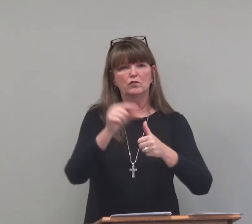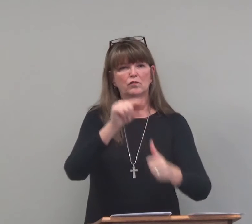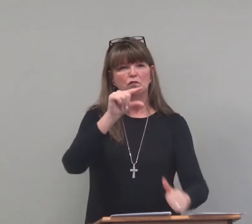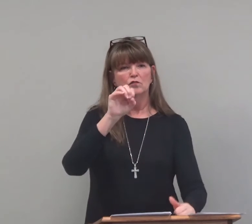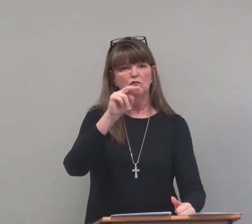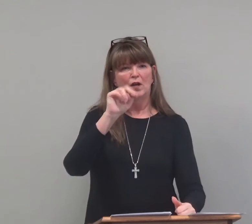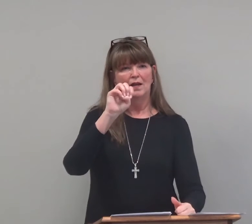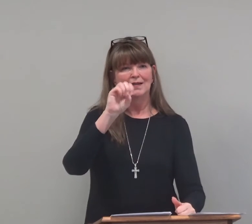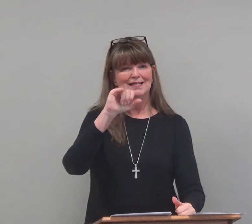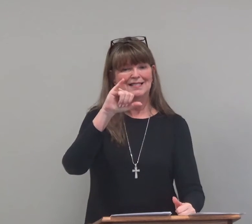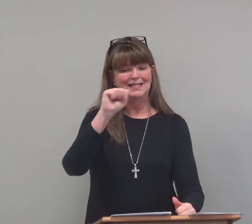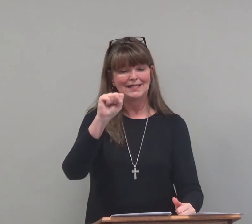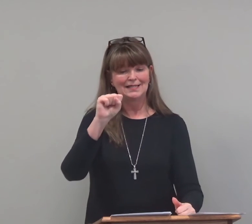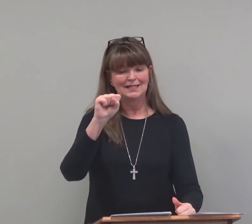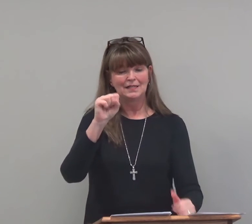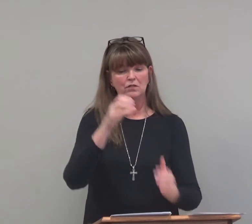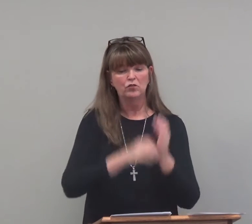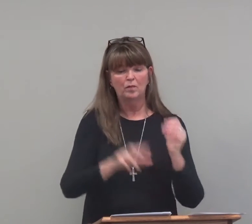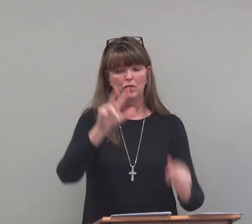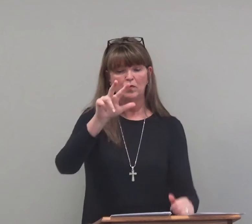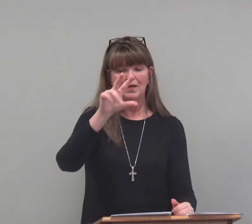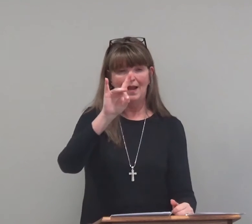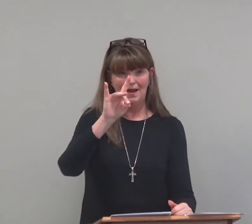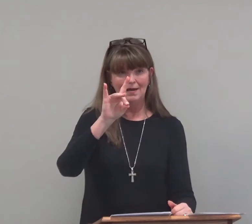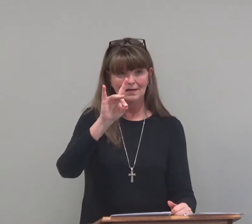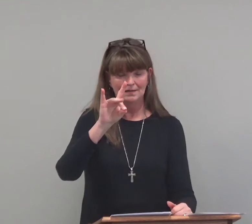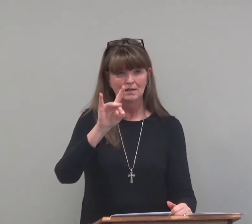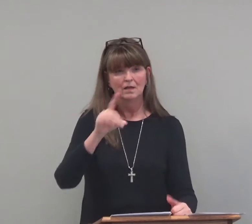So this story really starts in Genesis chapter 38.